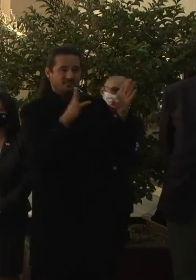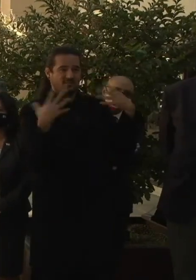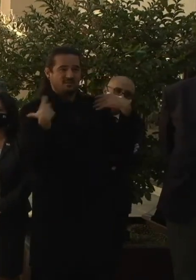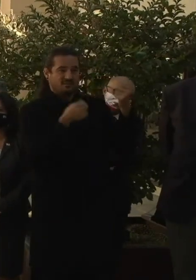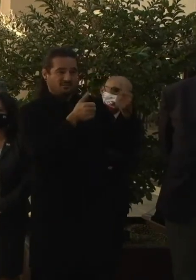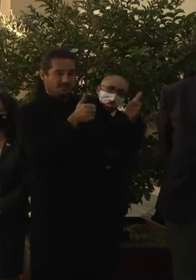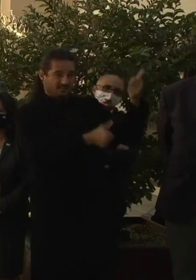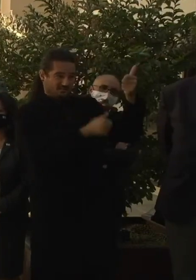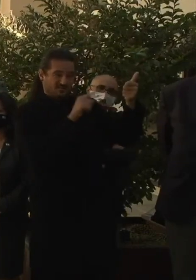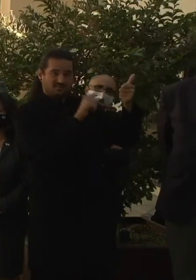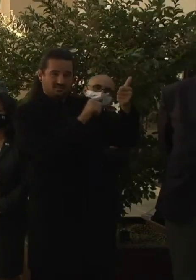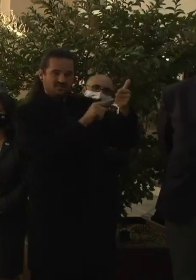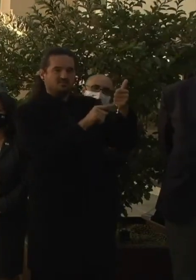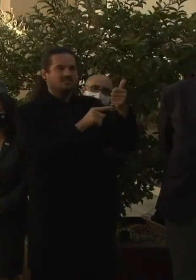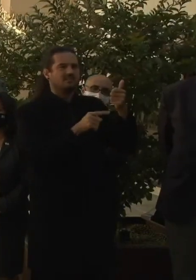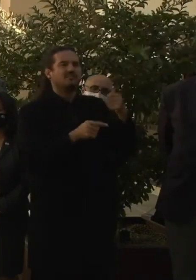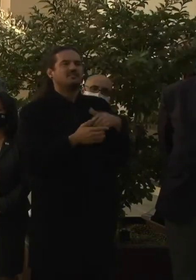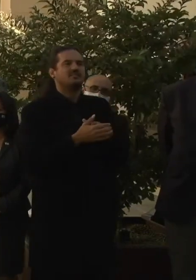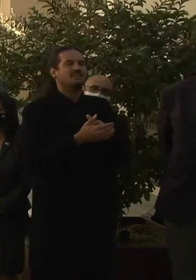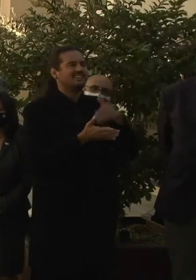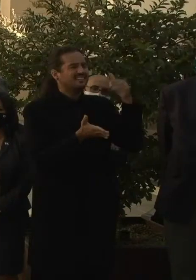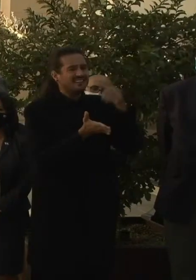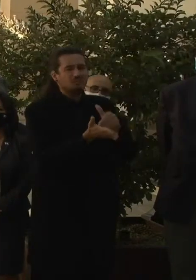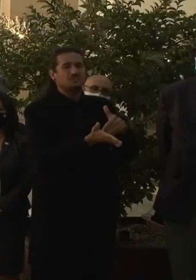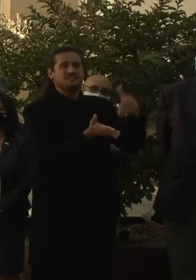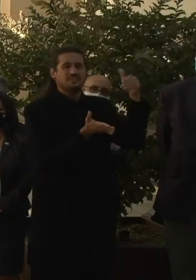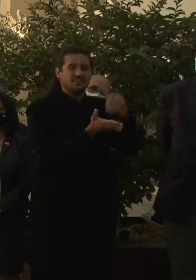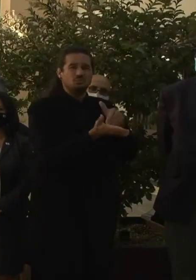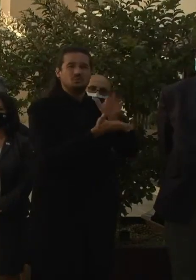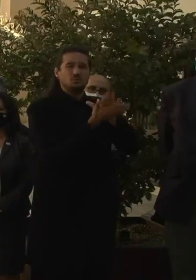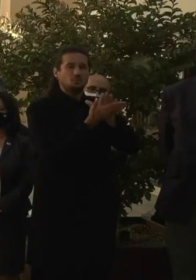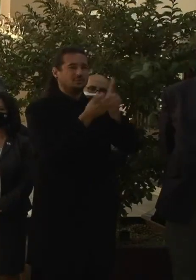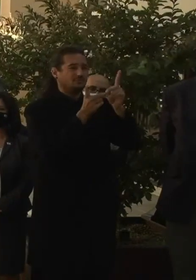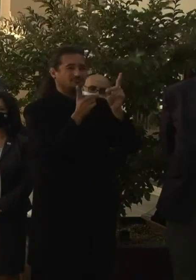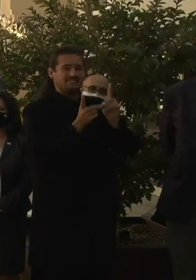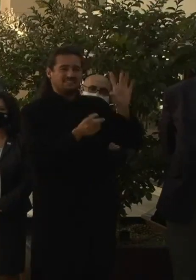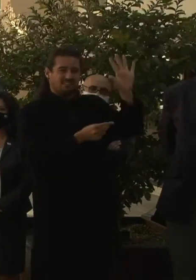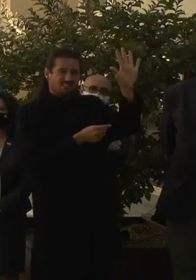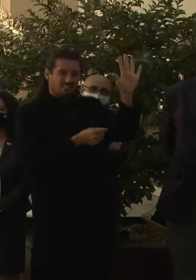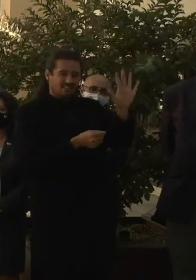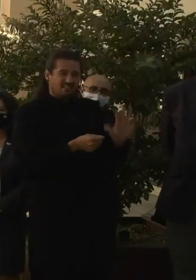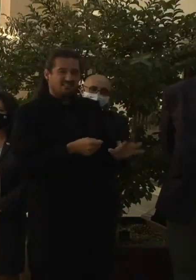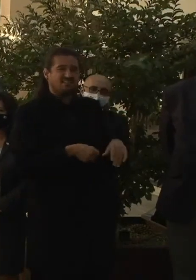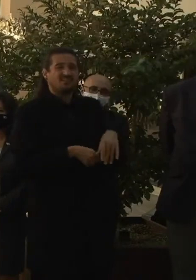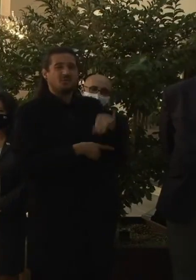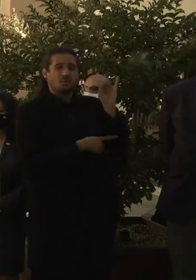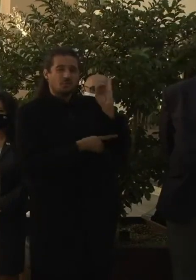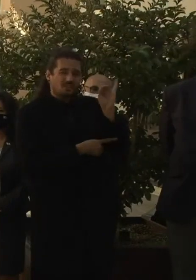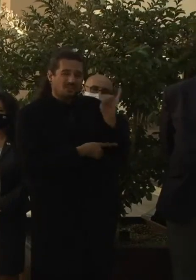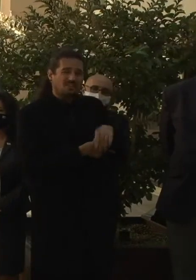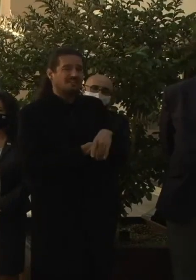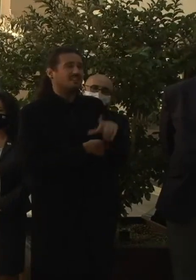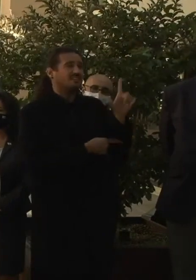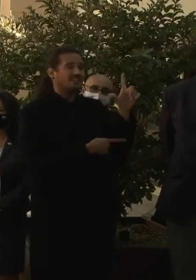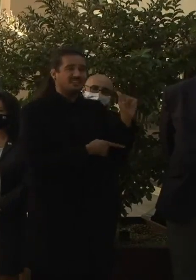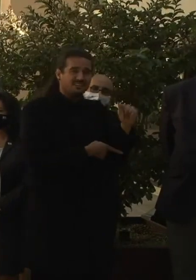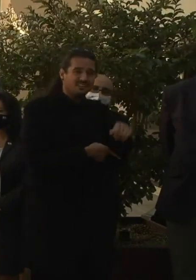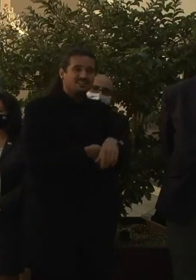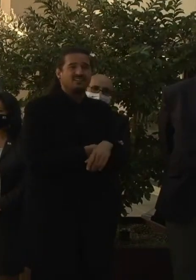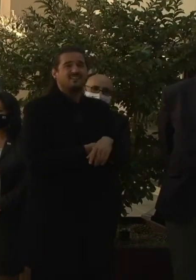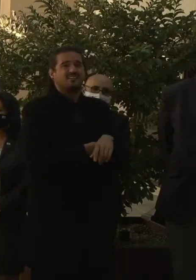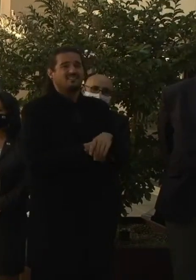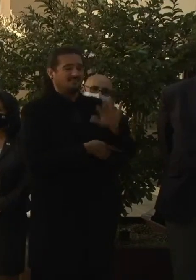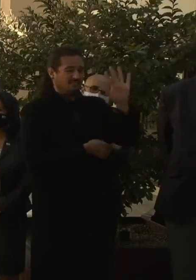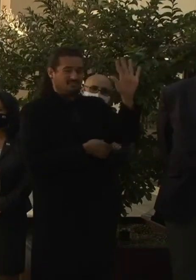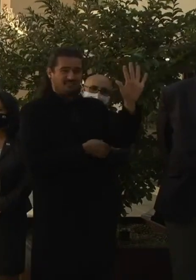one, an important one, Oakland Unified, and of course LA and others are moving in that direction. We're working very